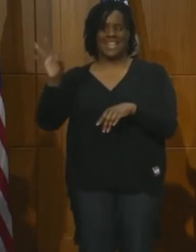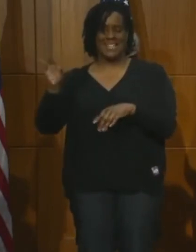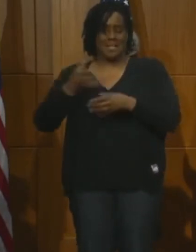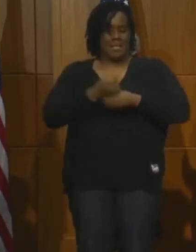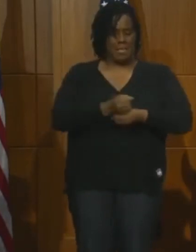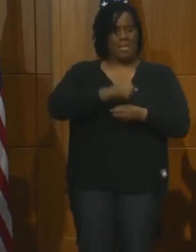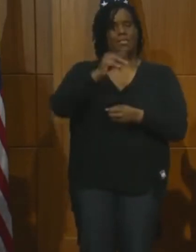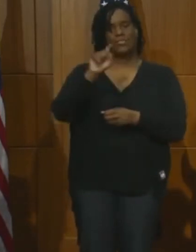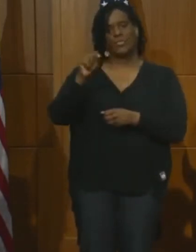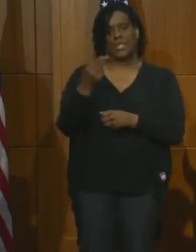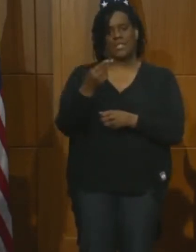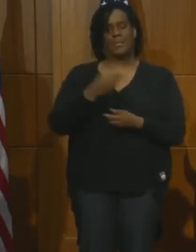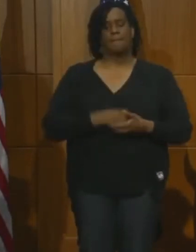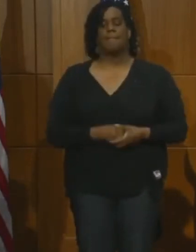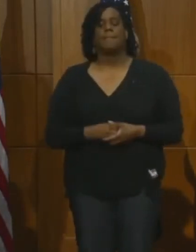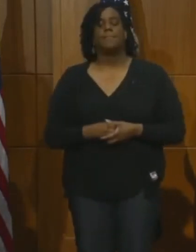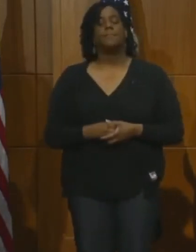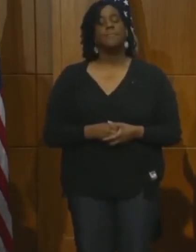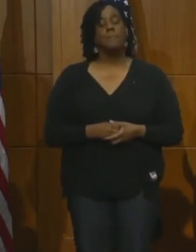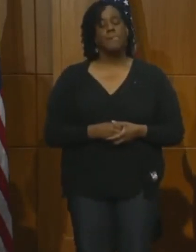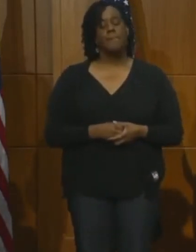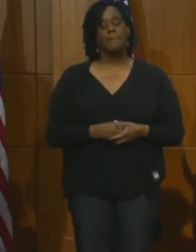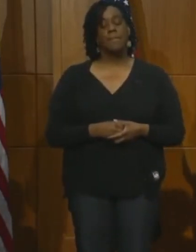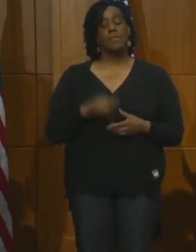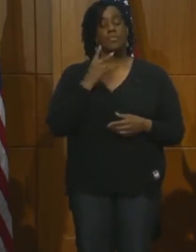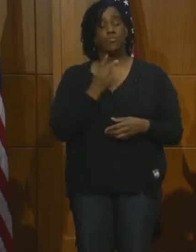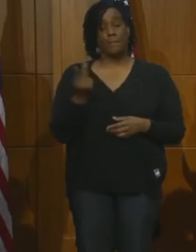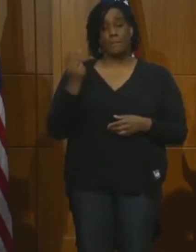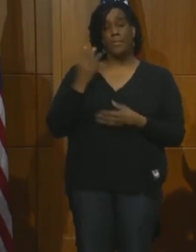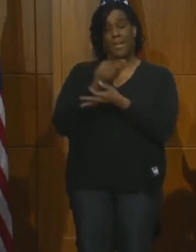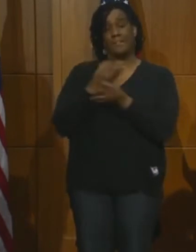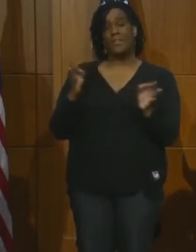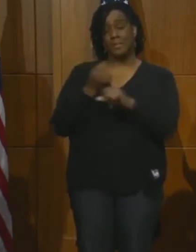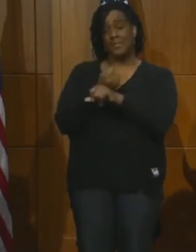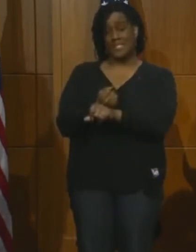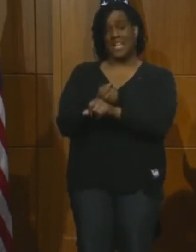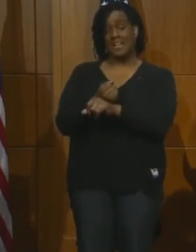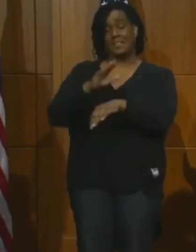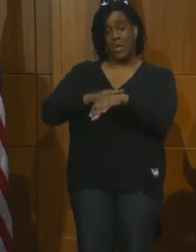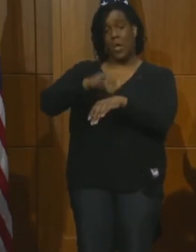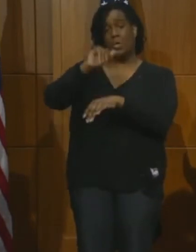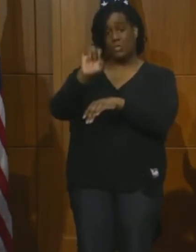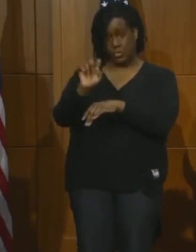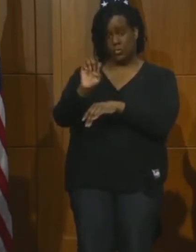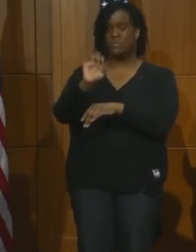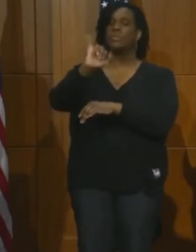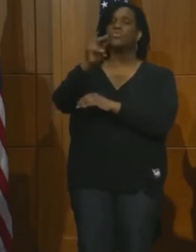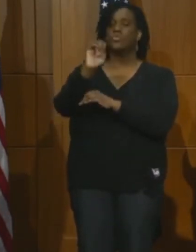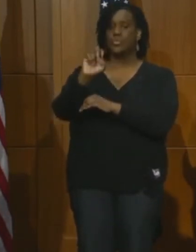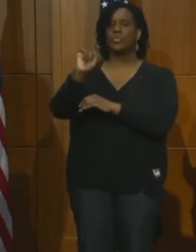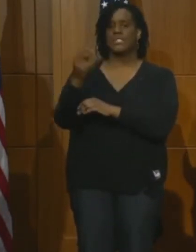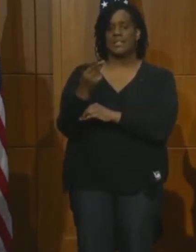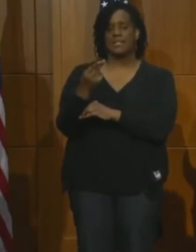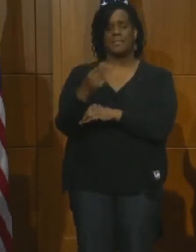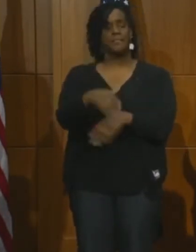Juneteenth. So we commemorate the emancipation of enslaved people in the United States on Juneteenth. So thank you,